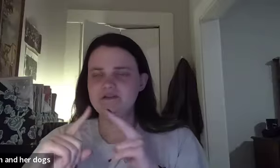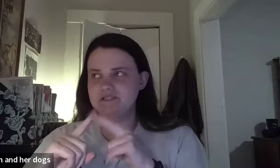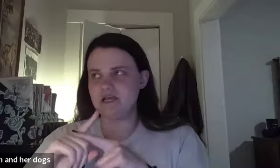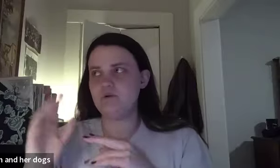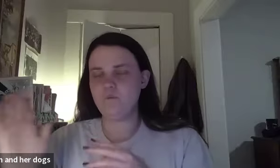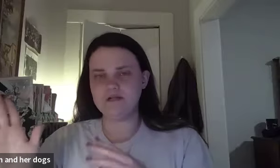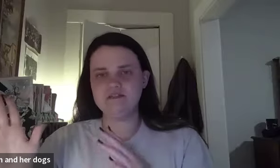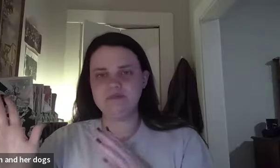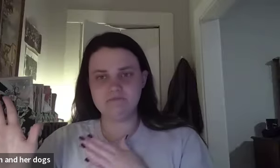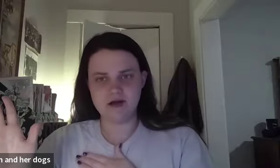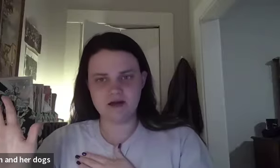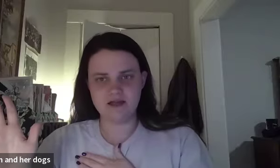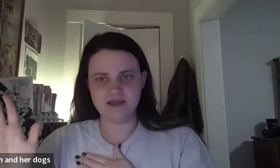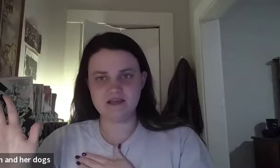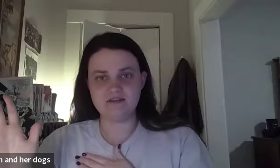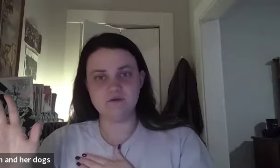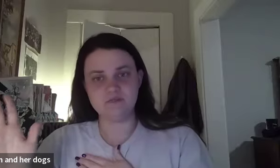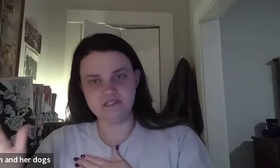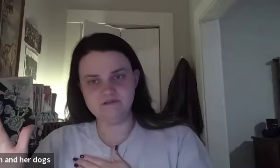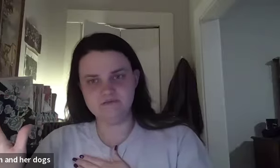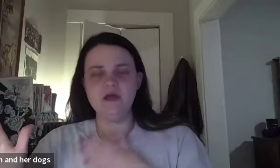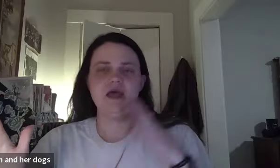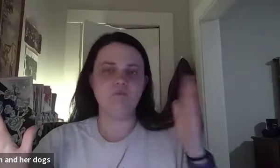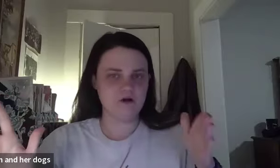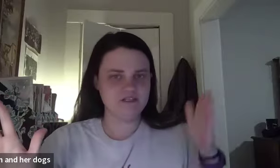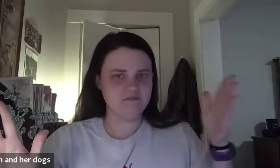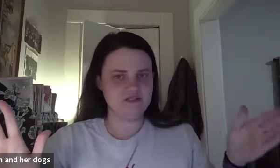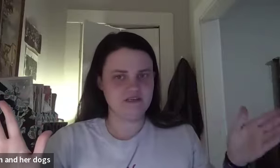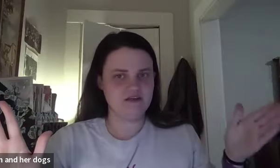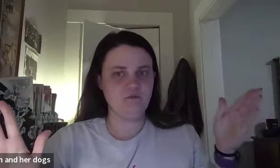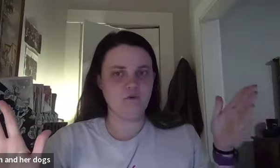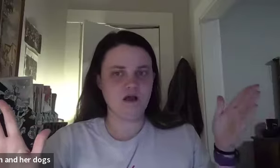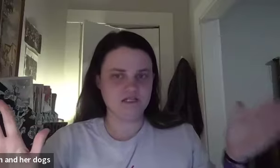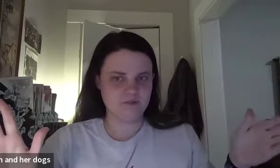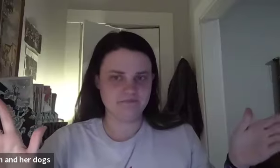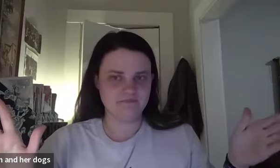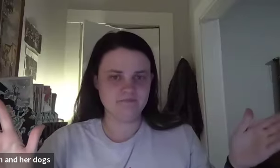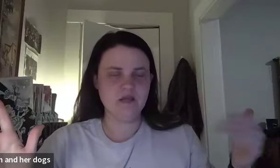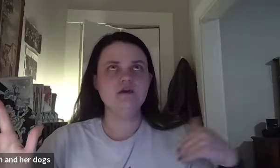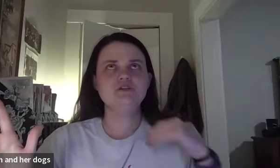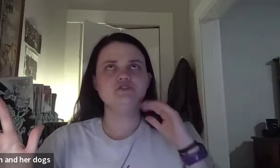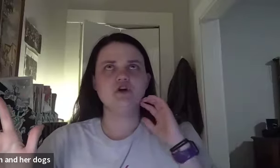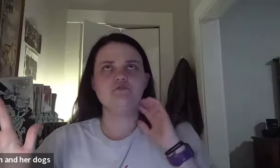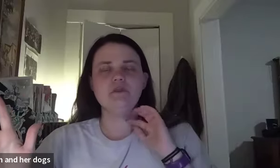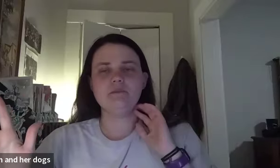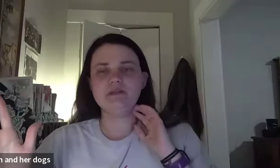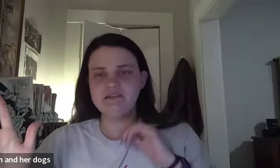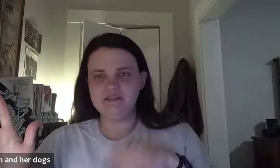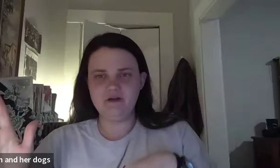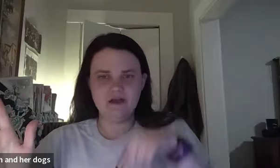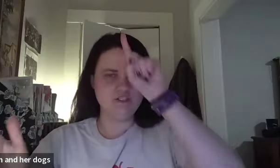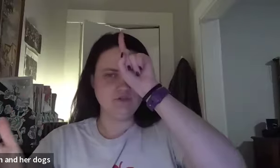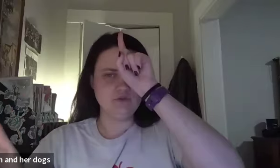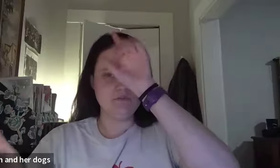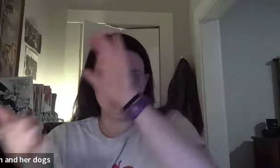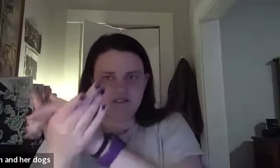of assigned one to be my sign for belief and one to be the sign for husband. So for like belief, I do